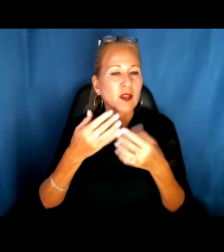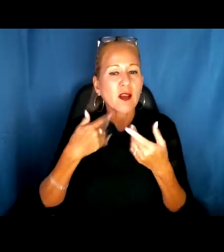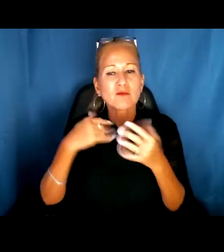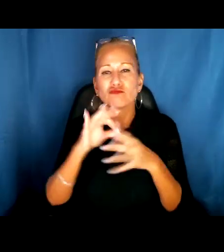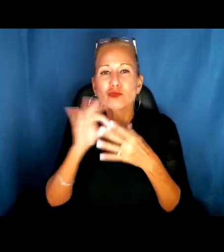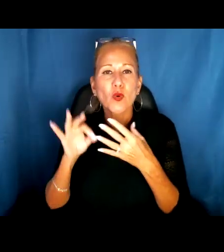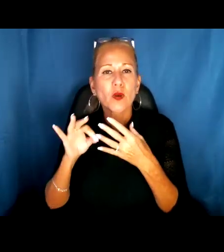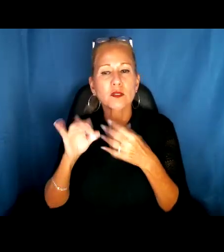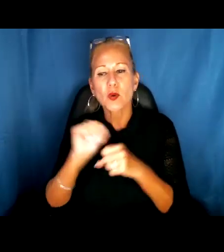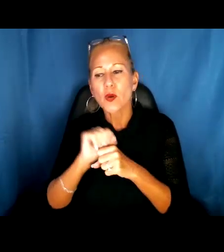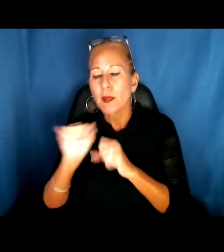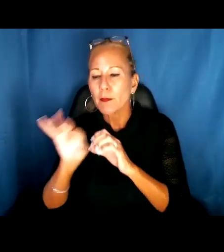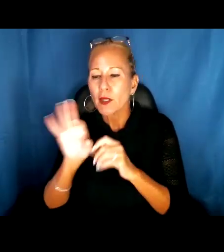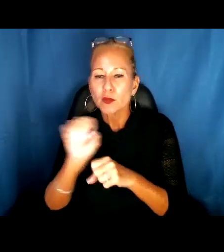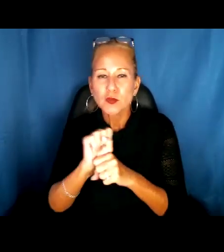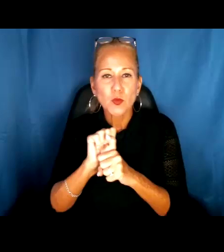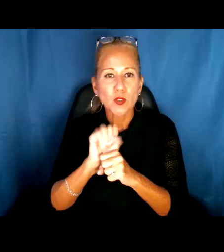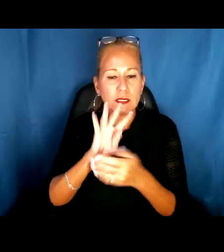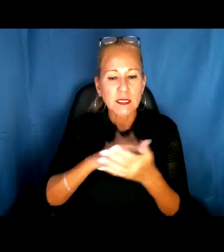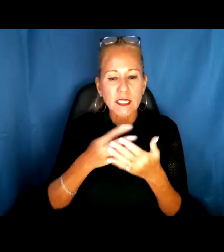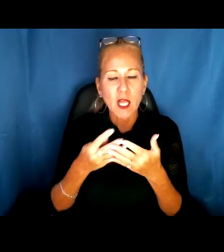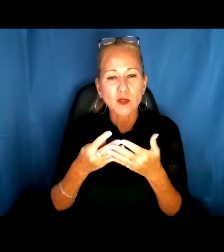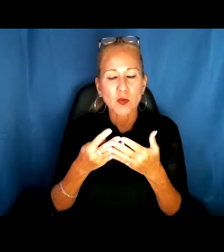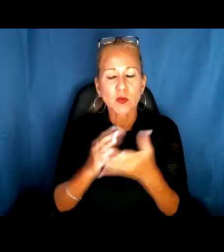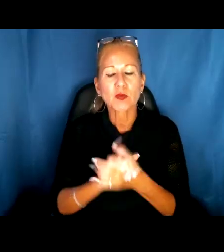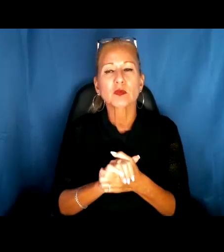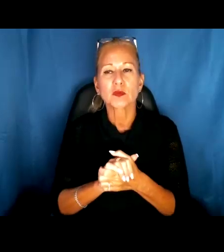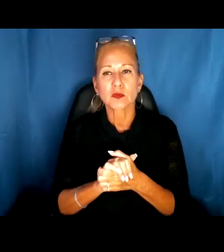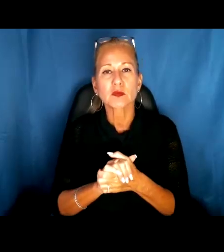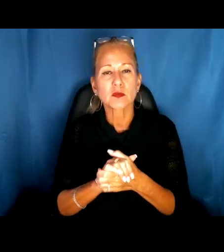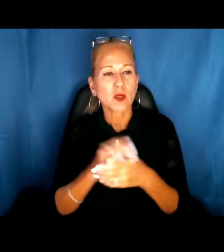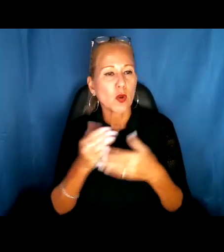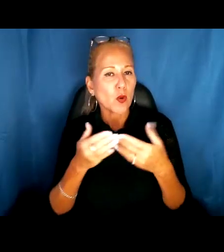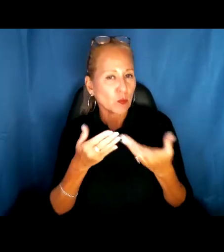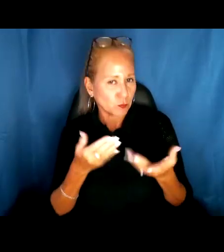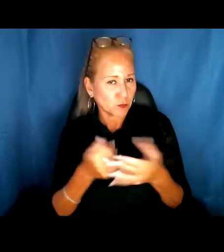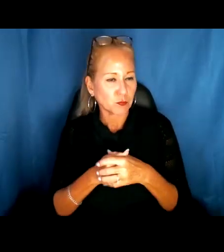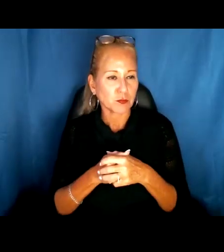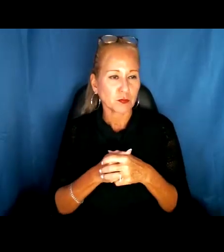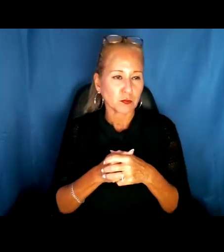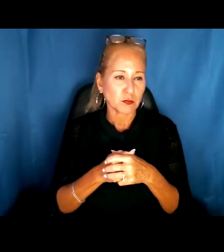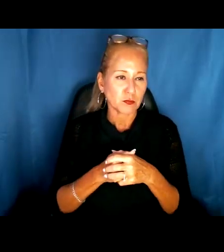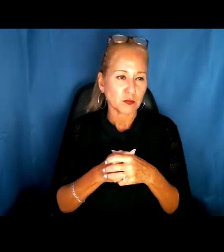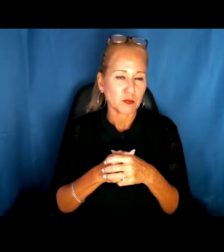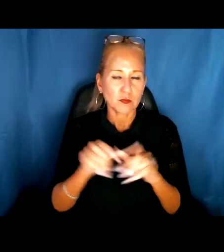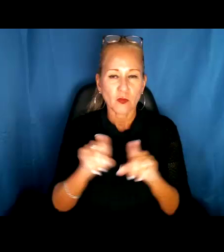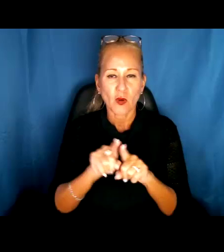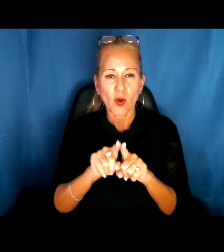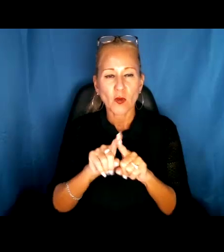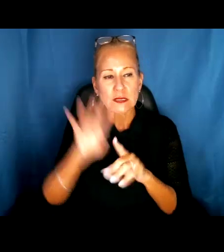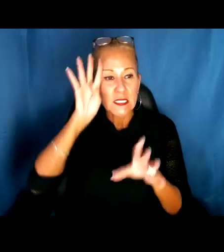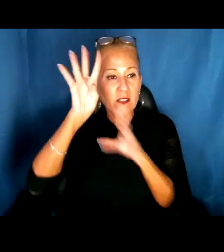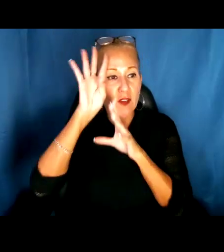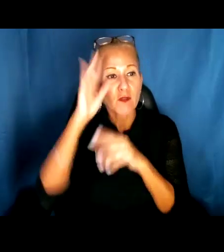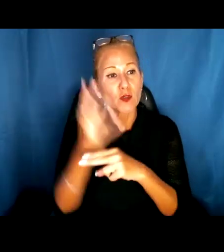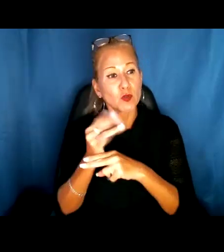the workers' schedules and have people come and go as the participant in the program would like. There's also the innovative use of